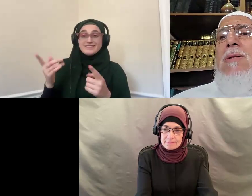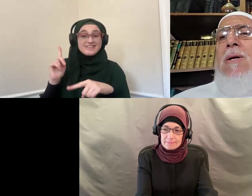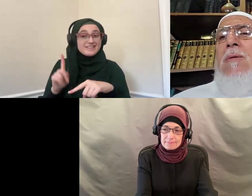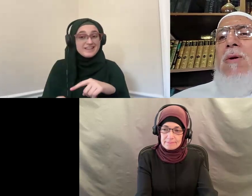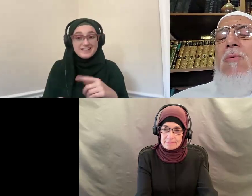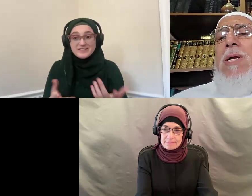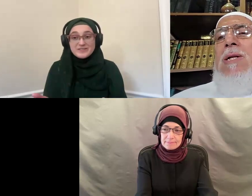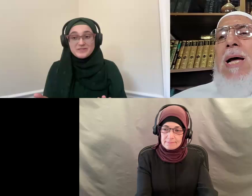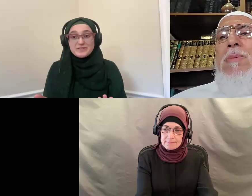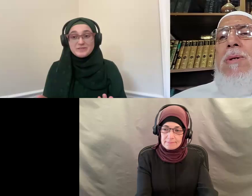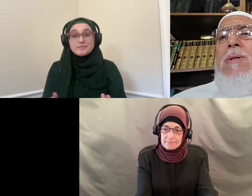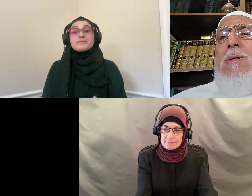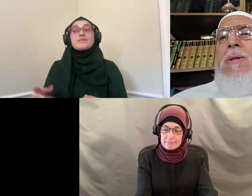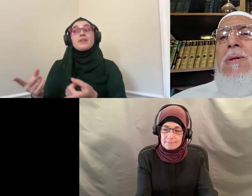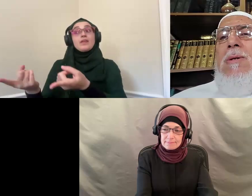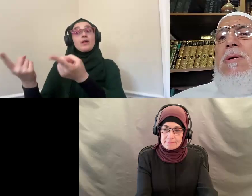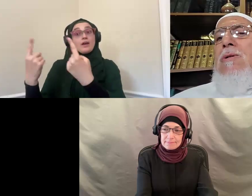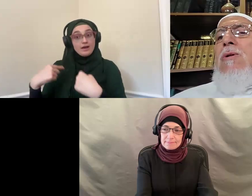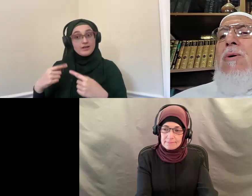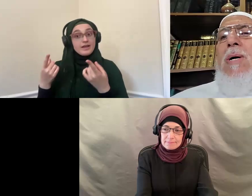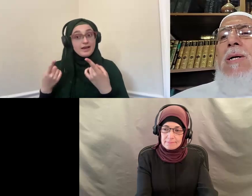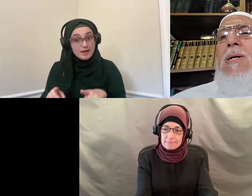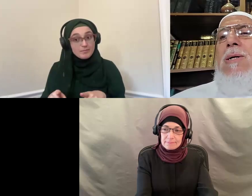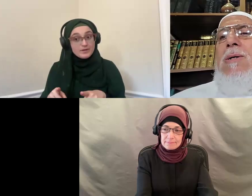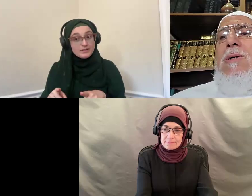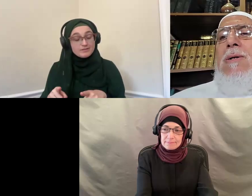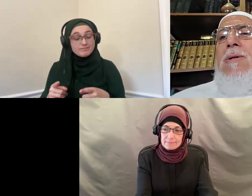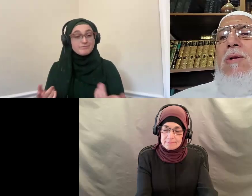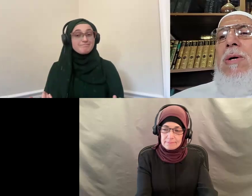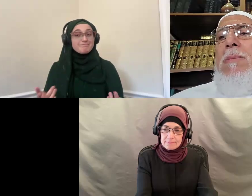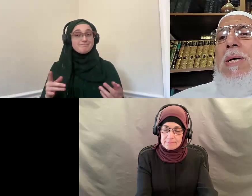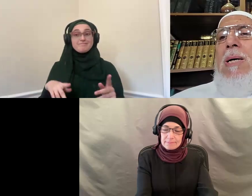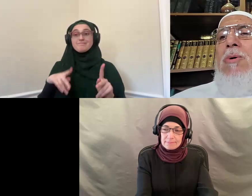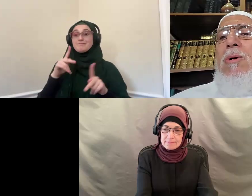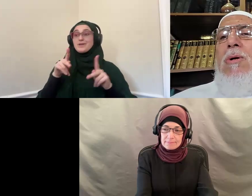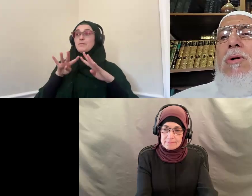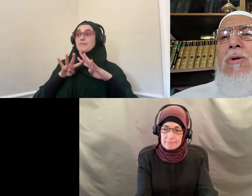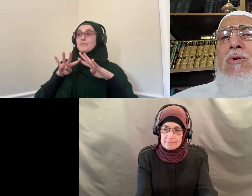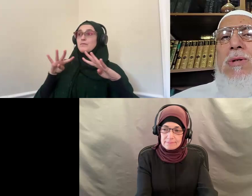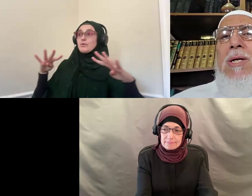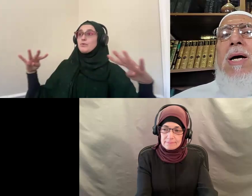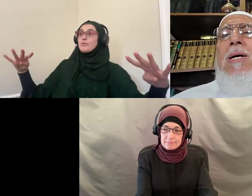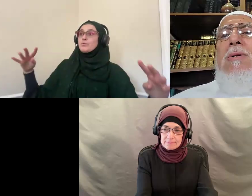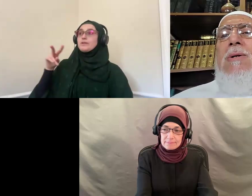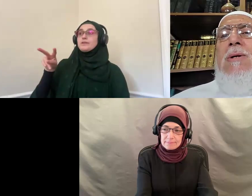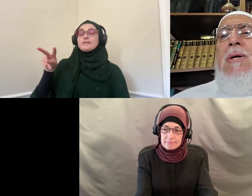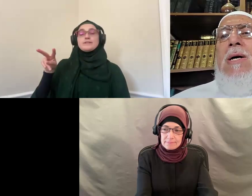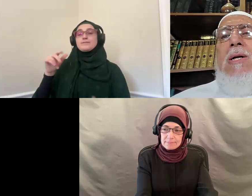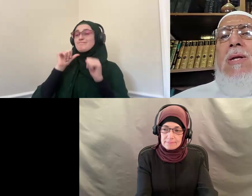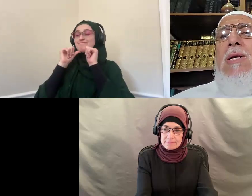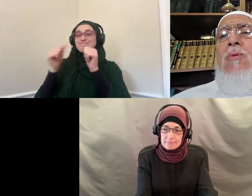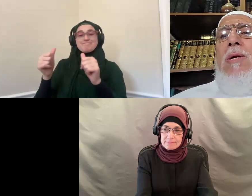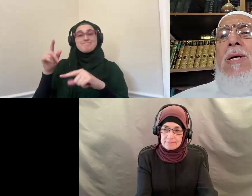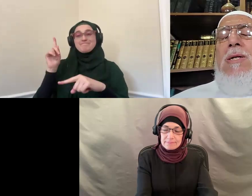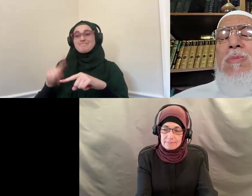saying that when it happens, there's no one that will be able to deny it.